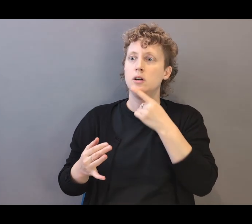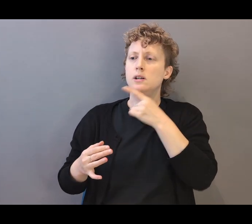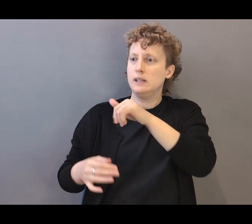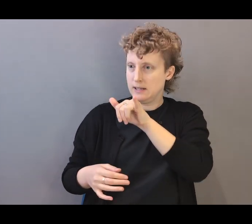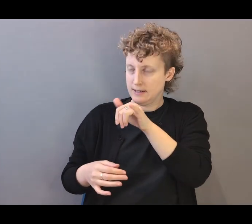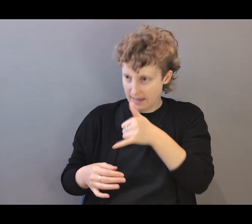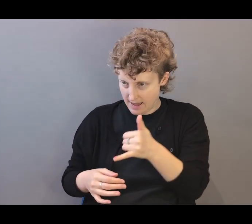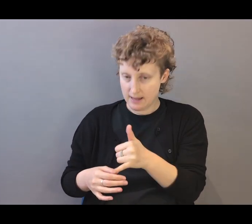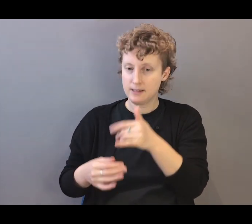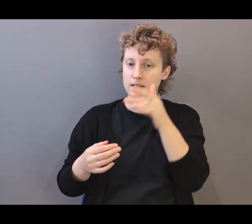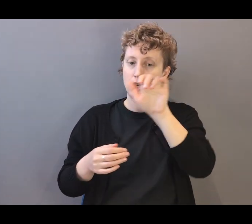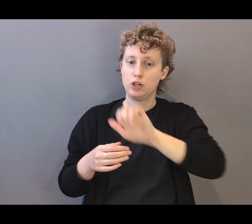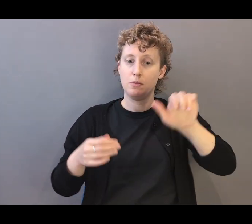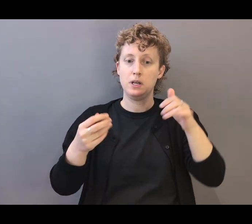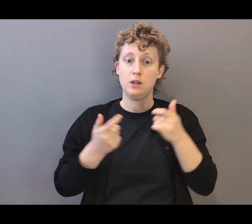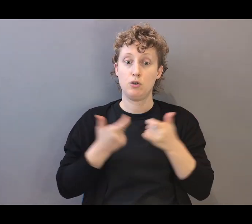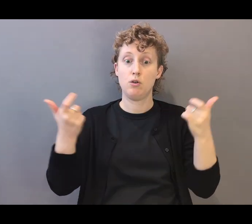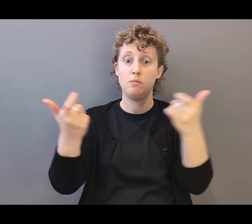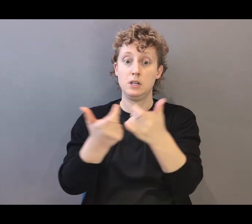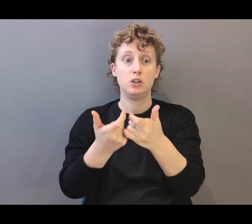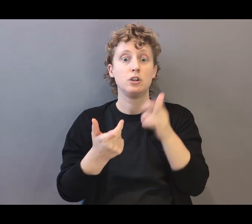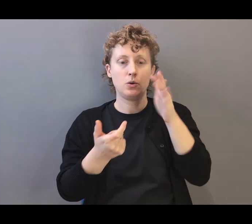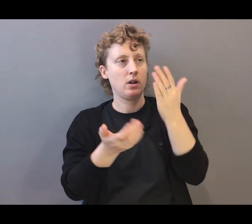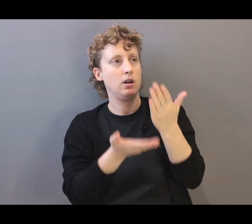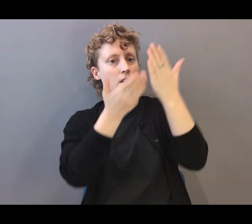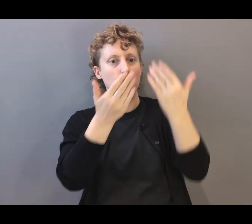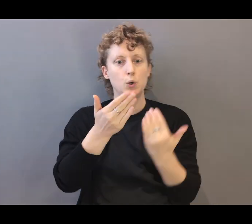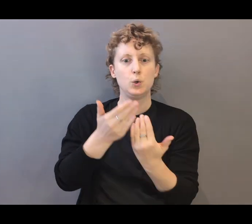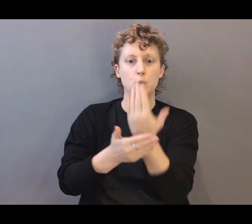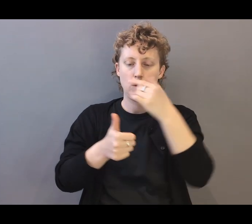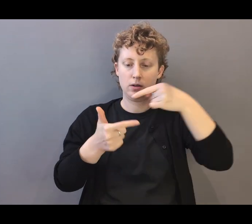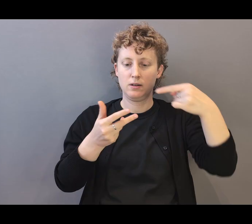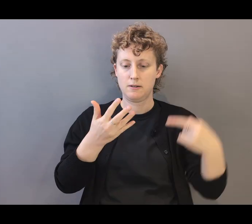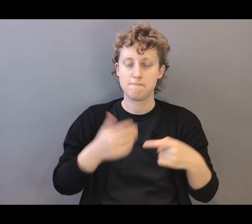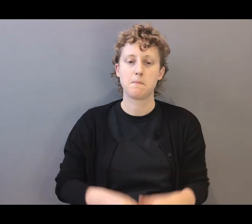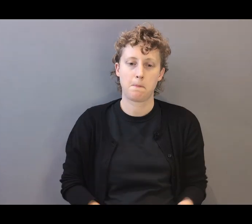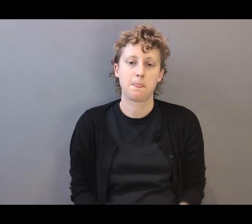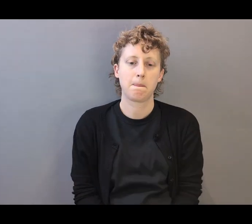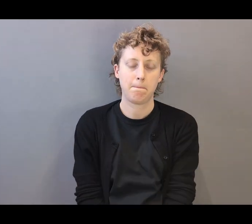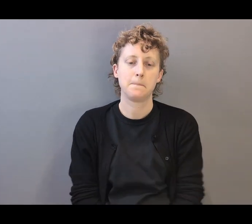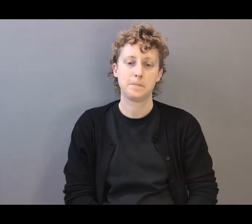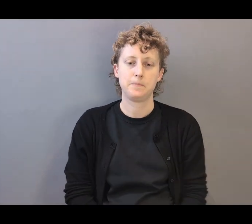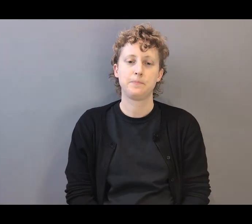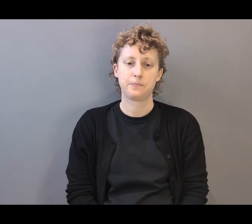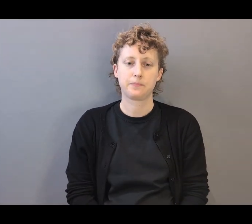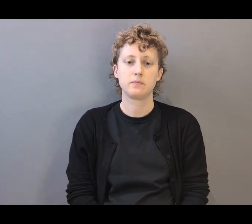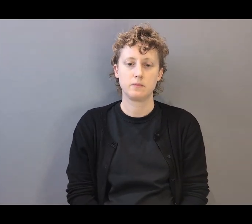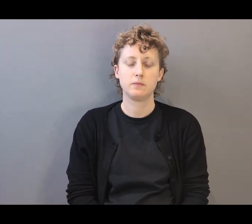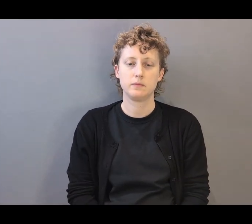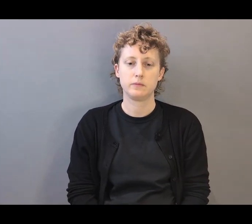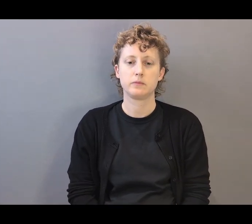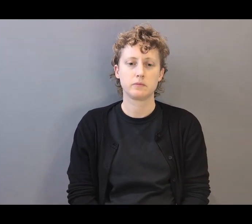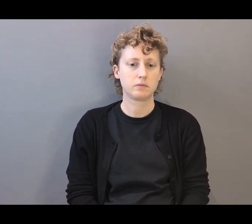actions. You know that our motto at the European Disability Forum and from the disability community is that we want to be involved